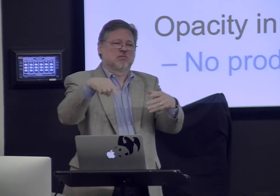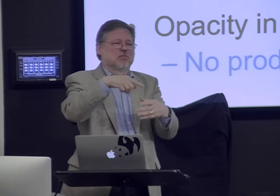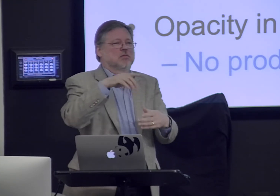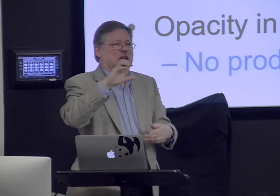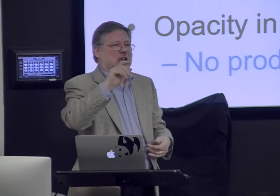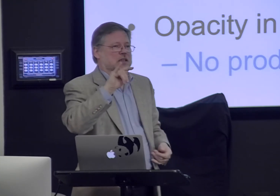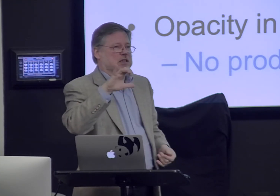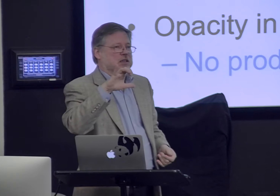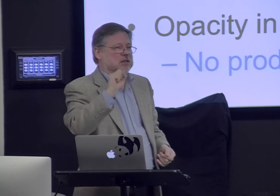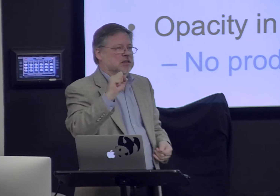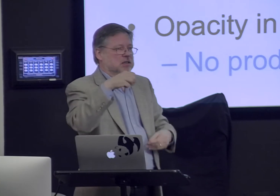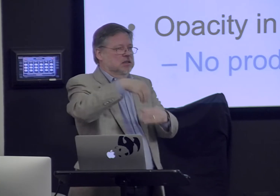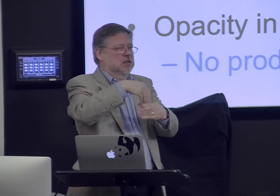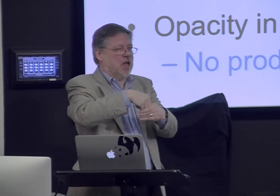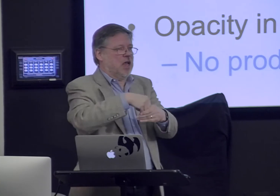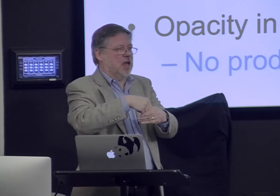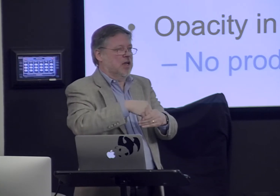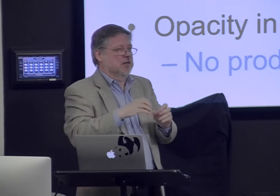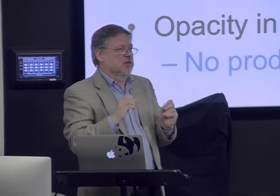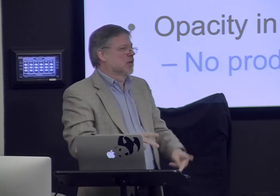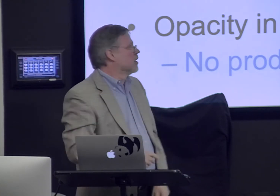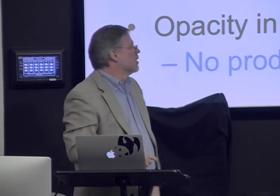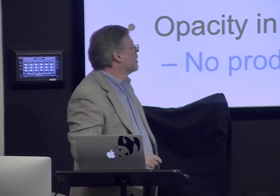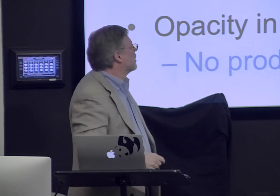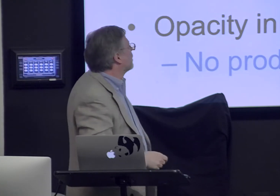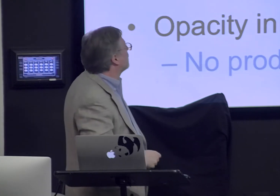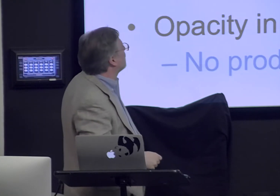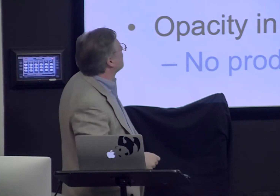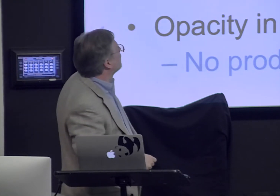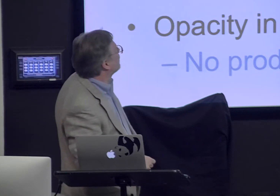been reduced over time and may even have clitics.